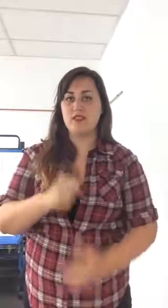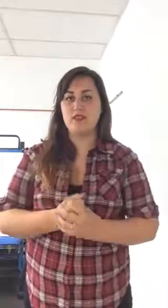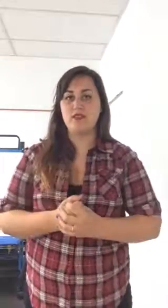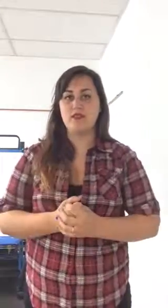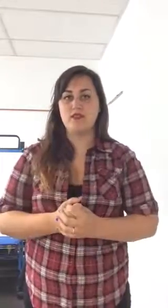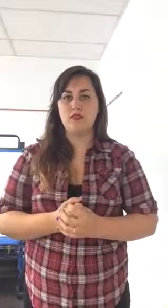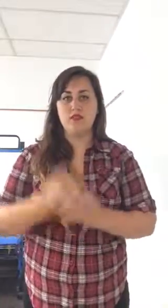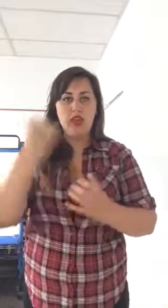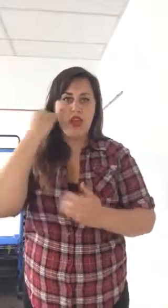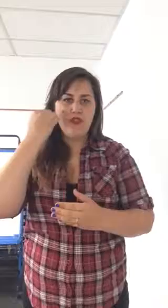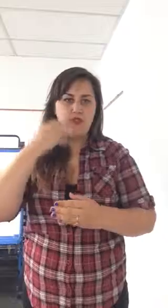not hurt.